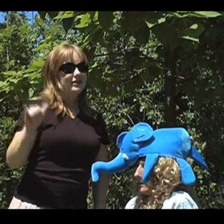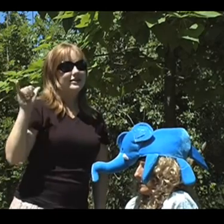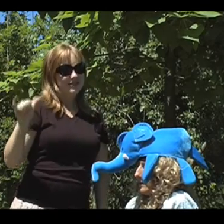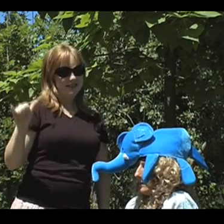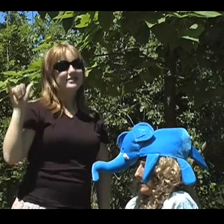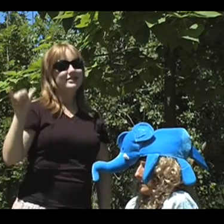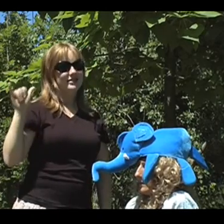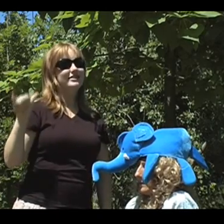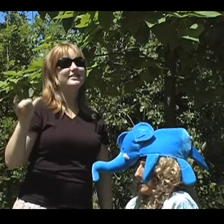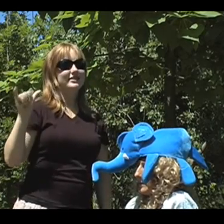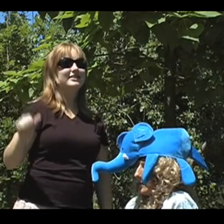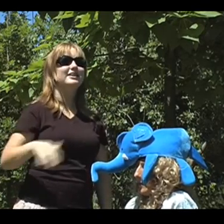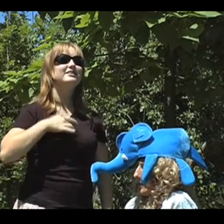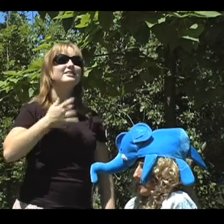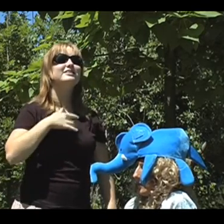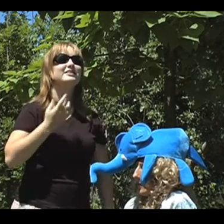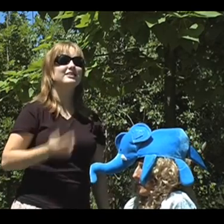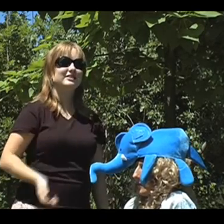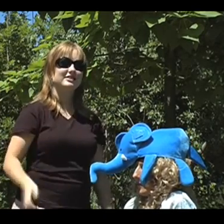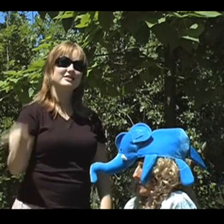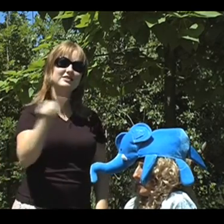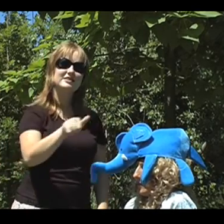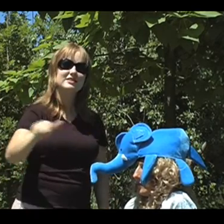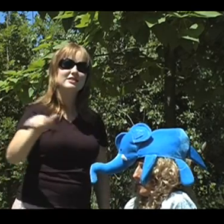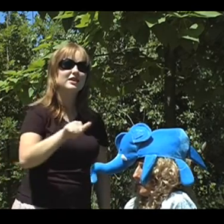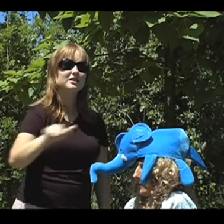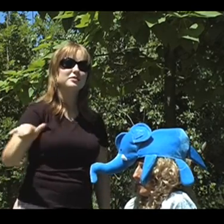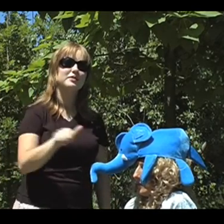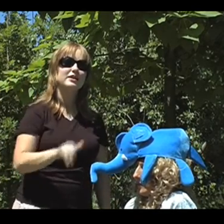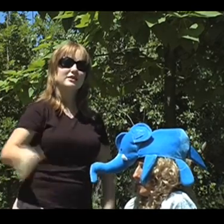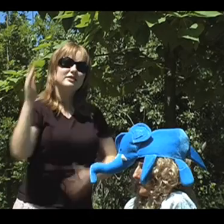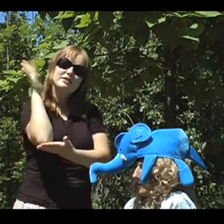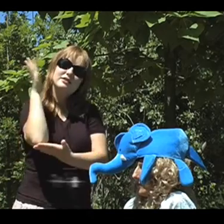Oh, I see. It feels like a tree.